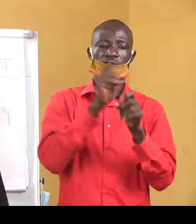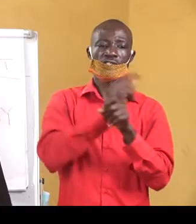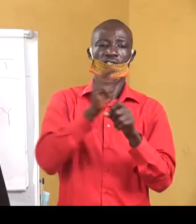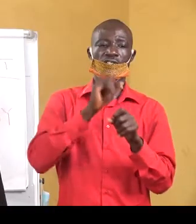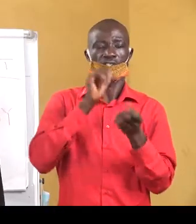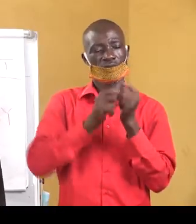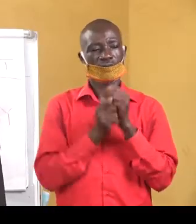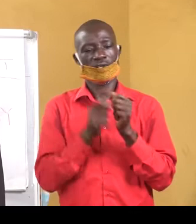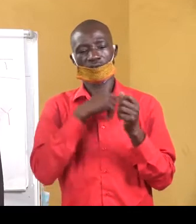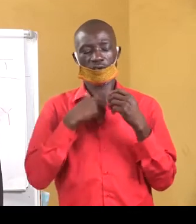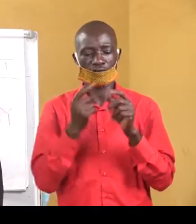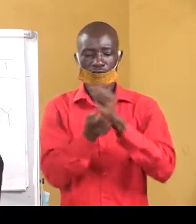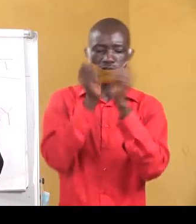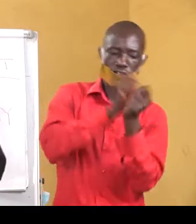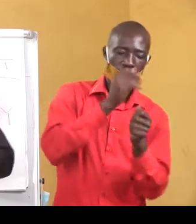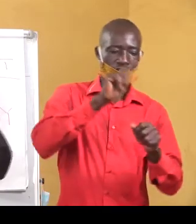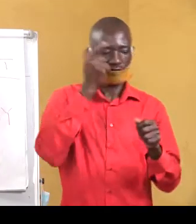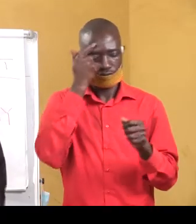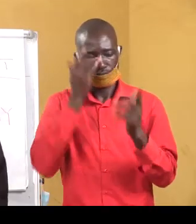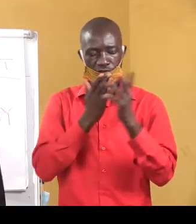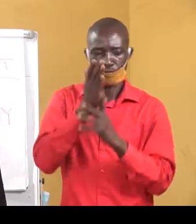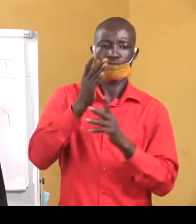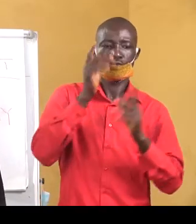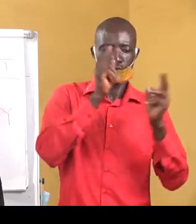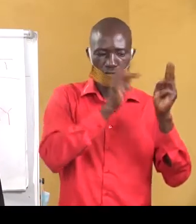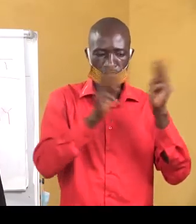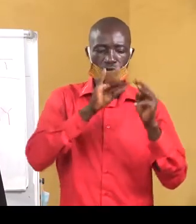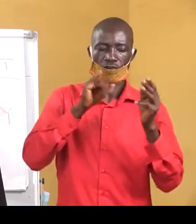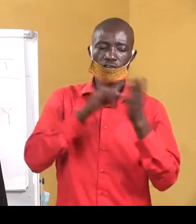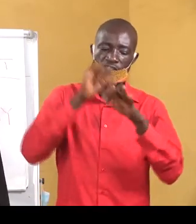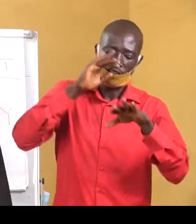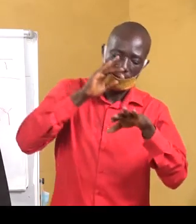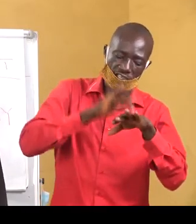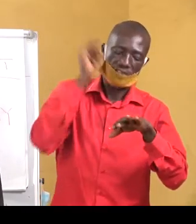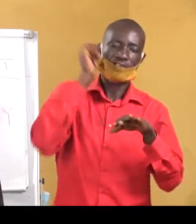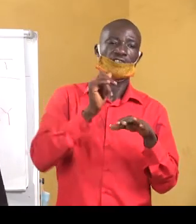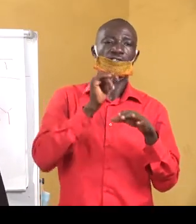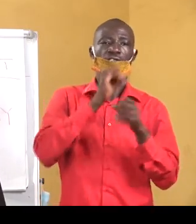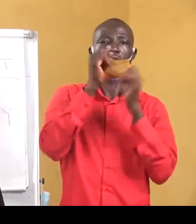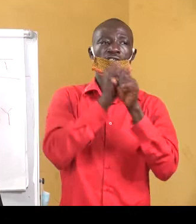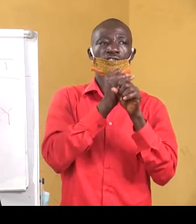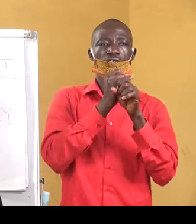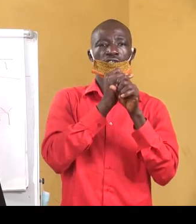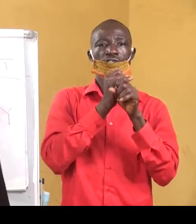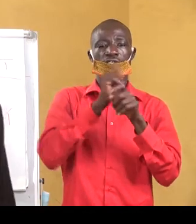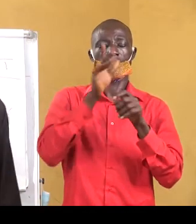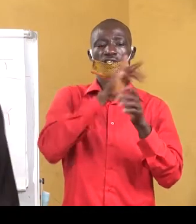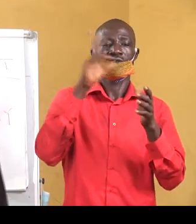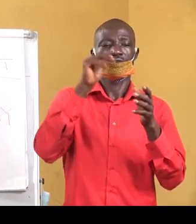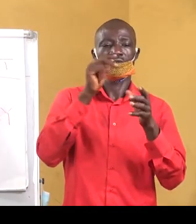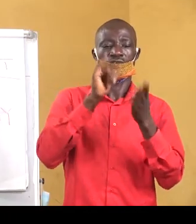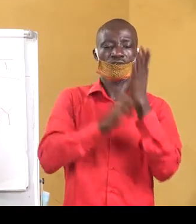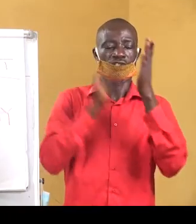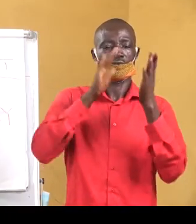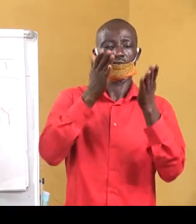coup here and there, all this affects international trade. No country will want to come and trade with